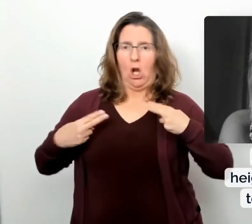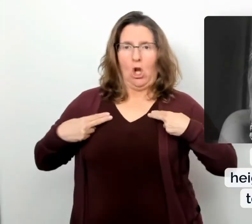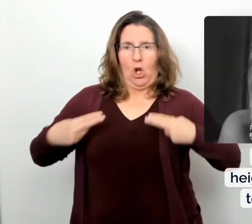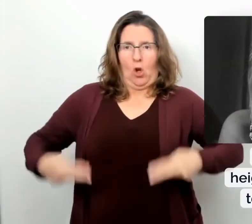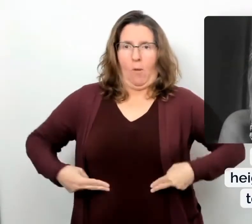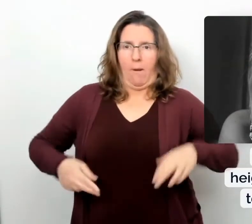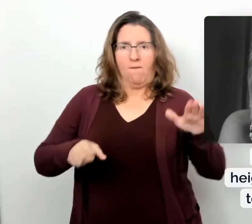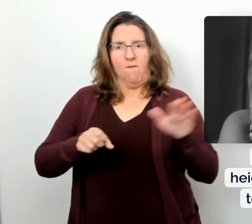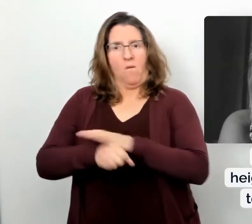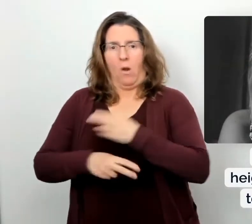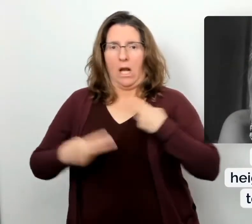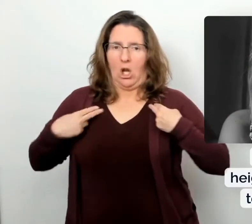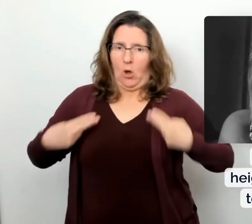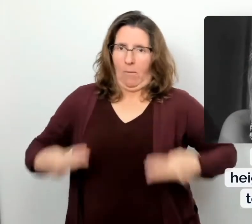They are dehumanized.